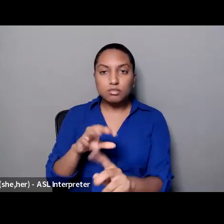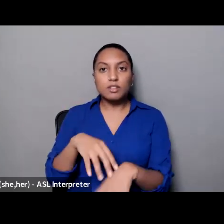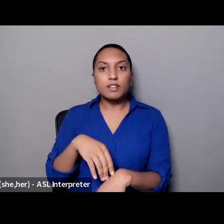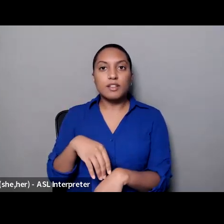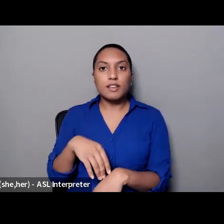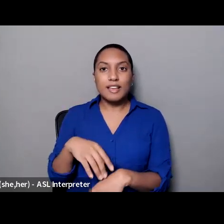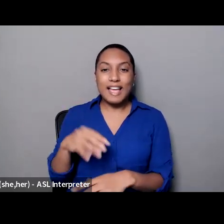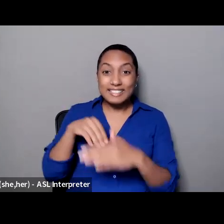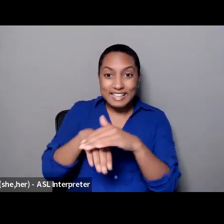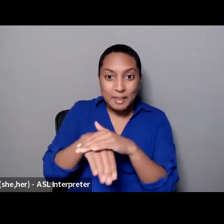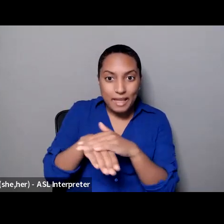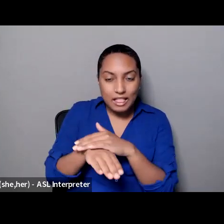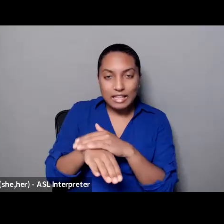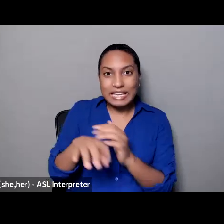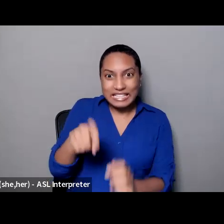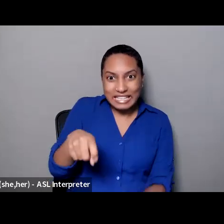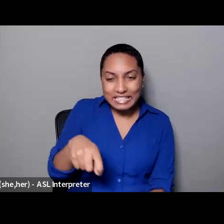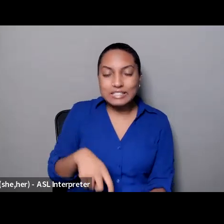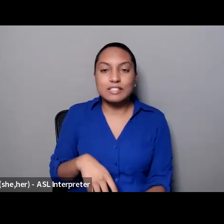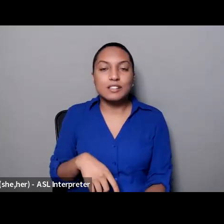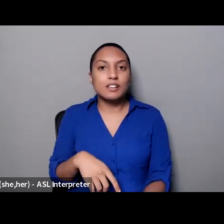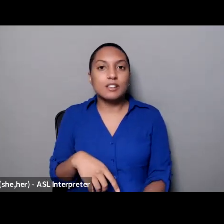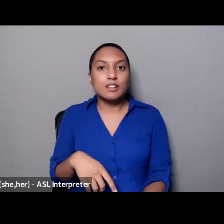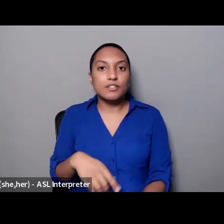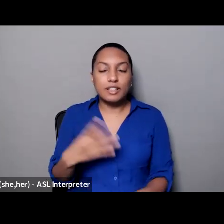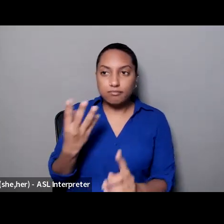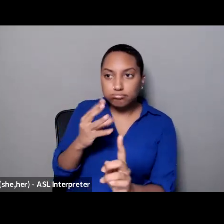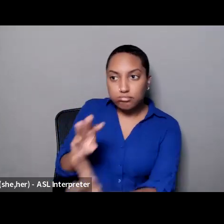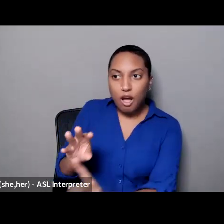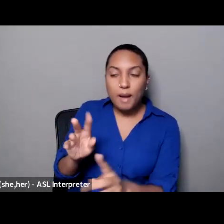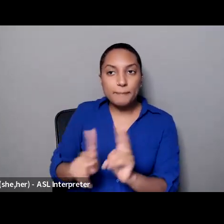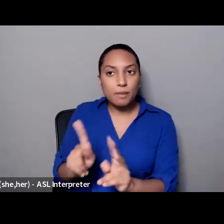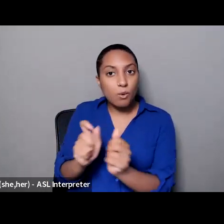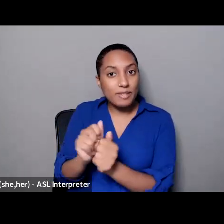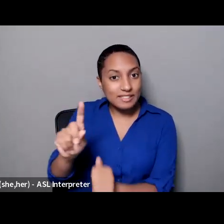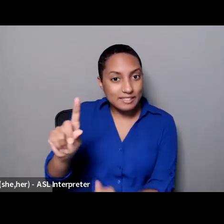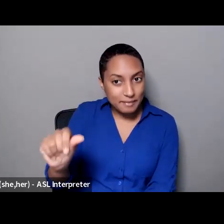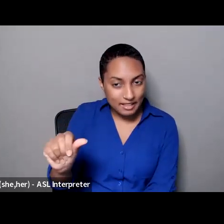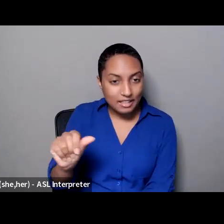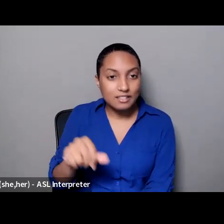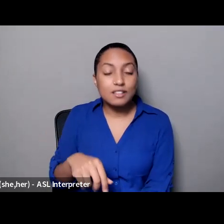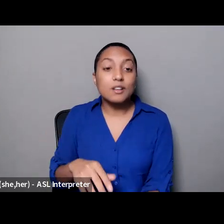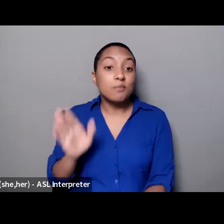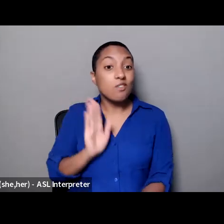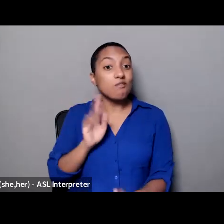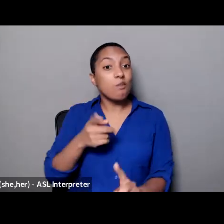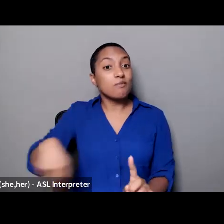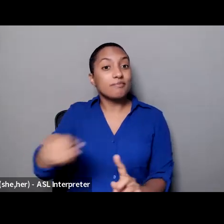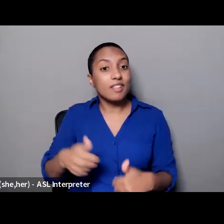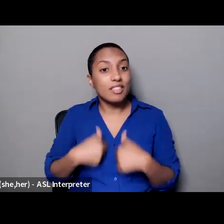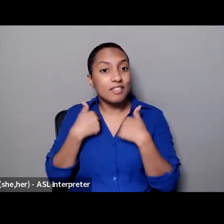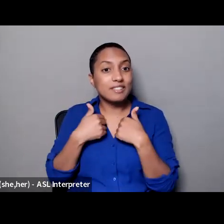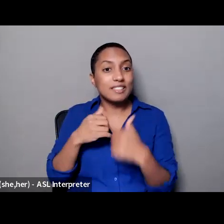time lived in the infirmary at Berkeley. That even extended to